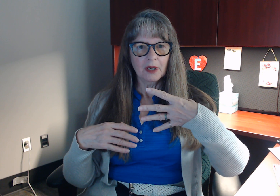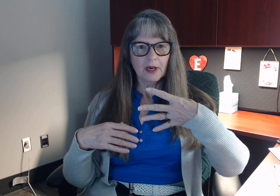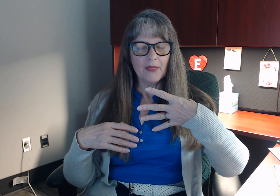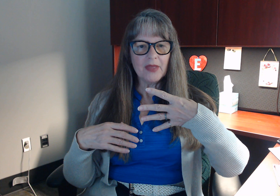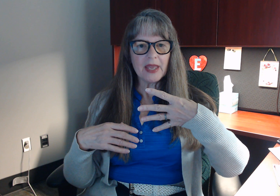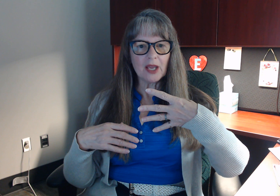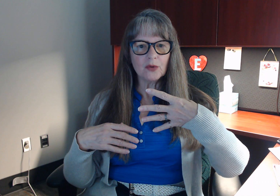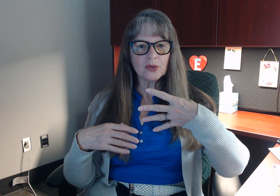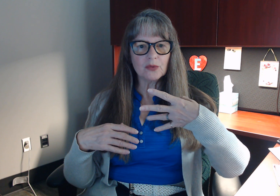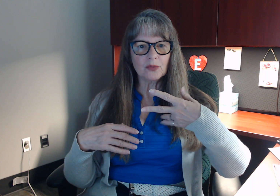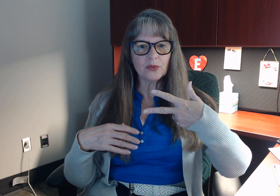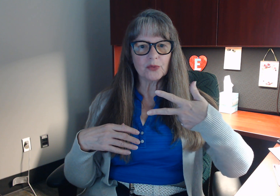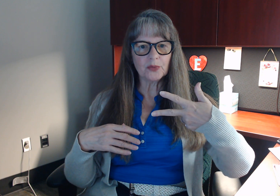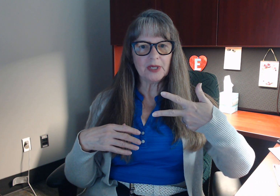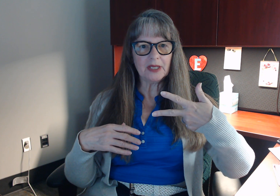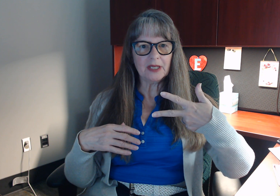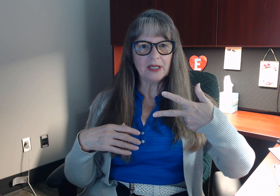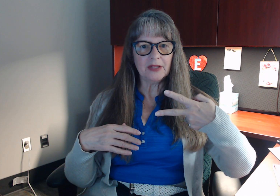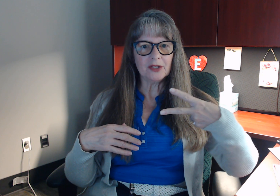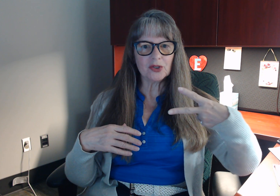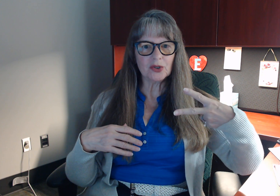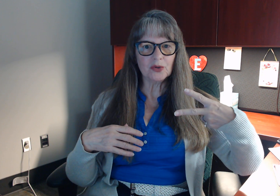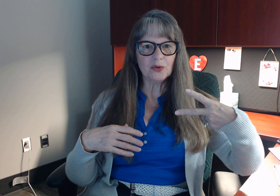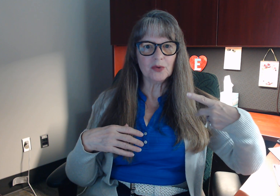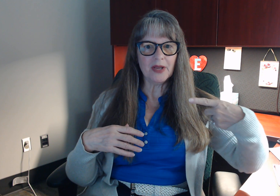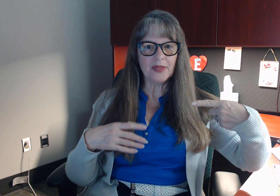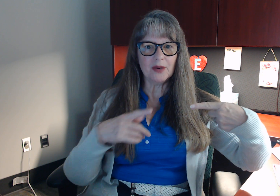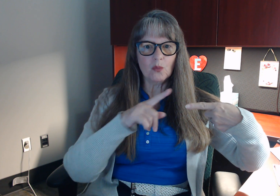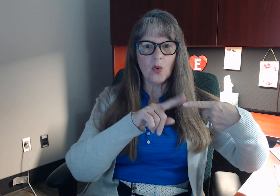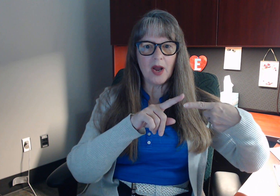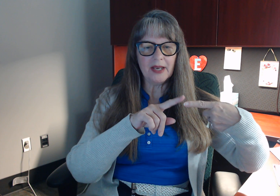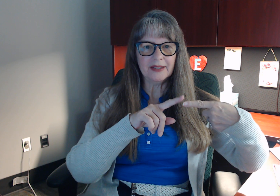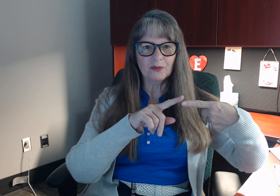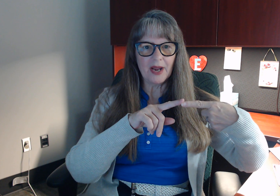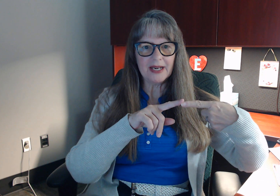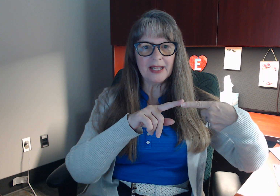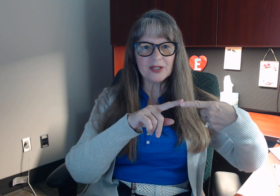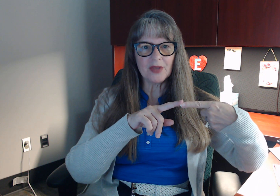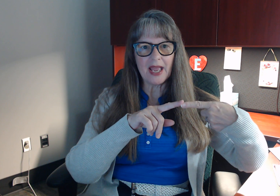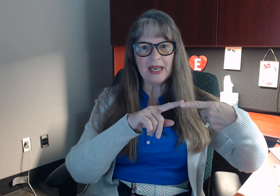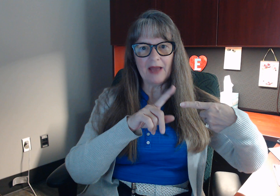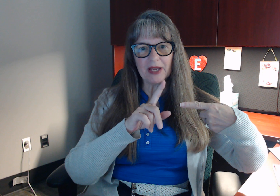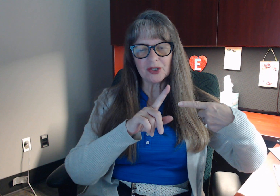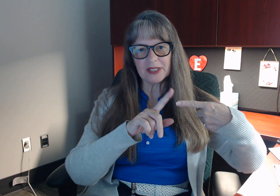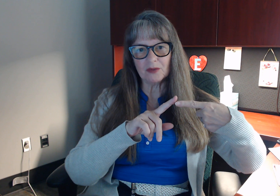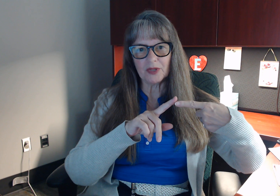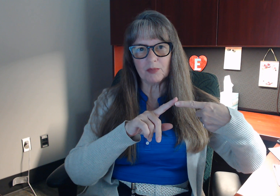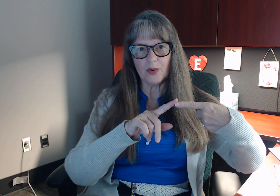and then they go to 3, and then 2, and then 1, right? And so that, and I've actually seen them where they point to